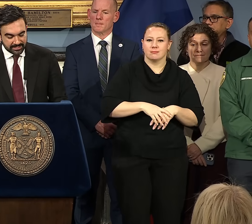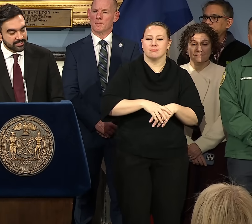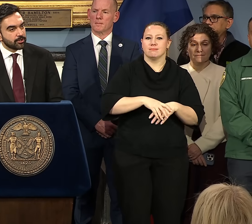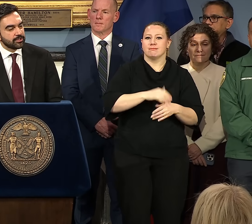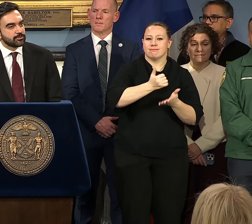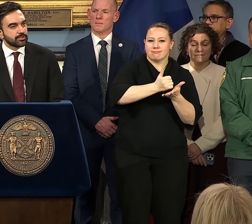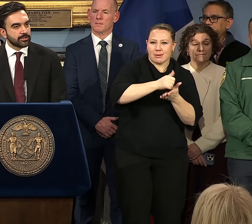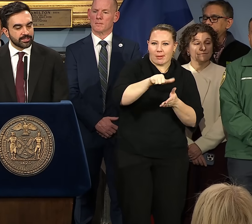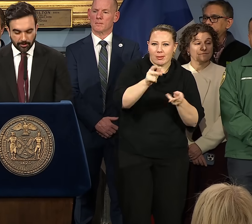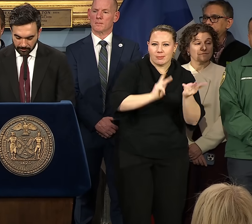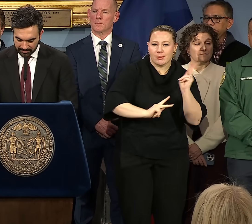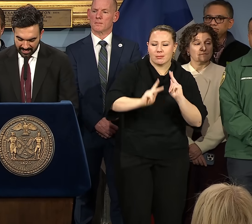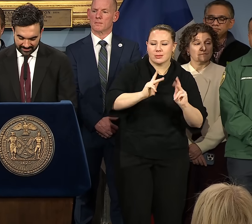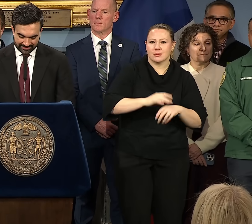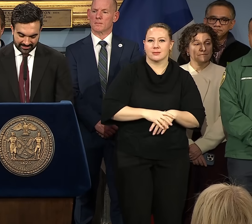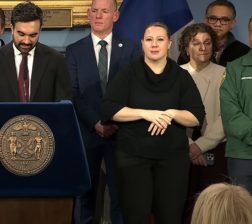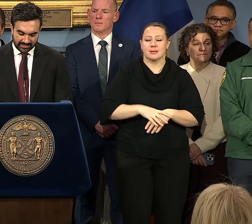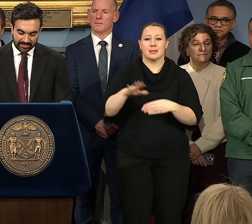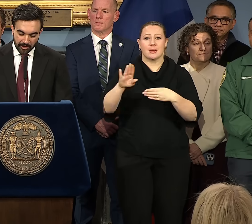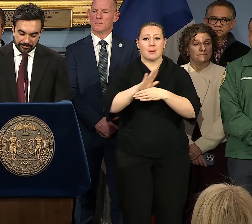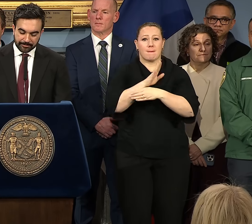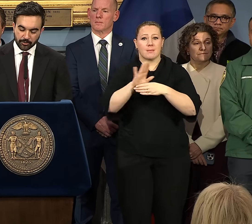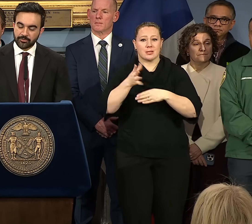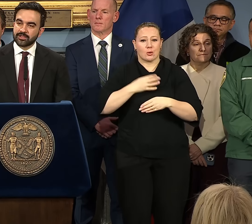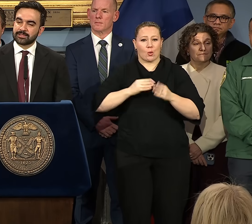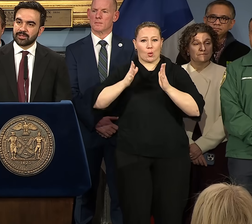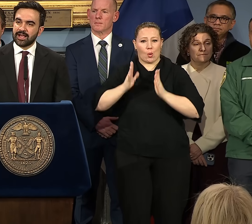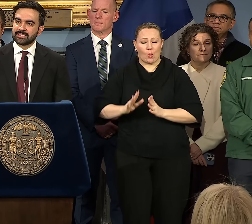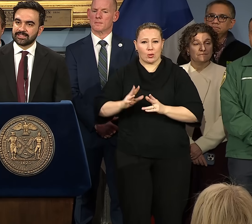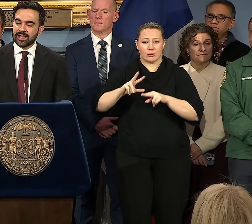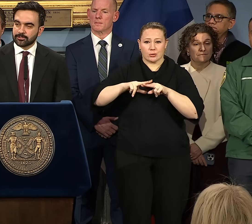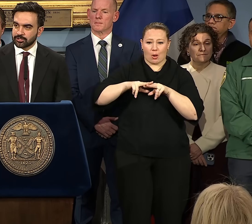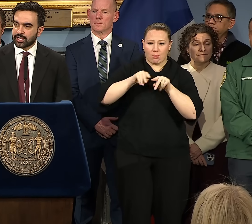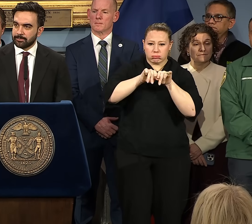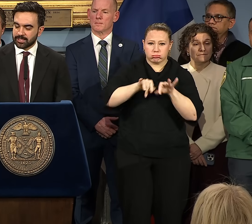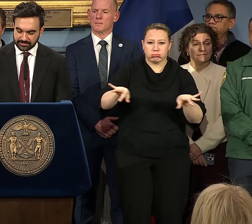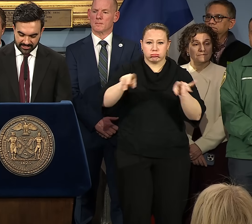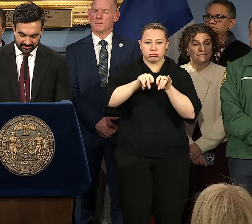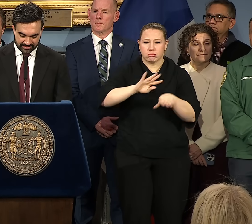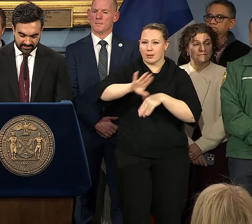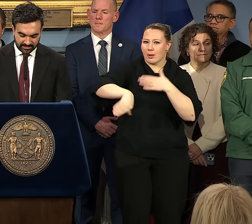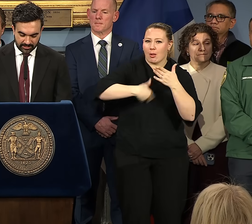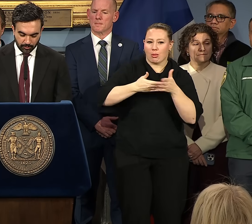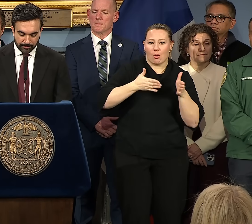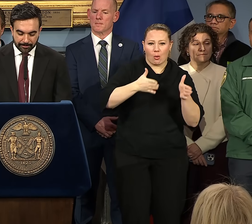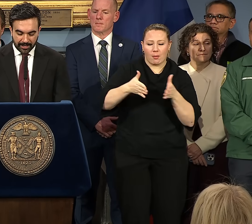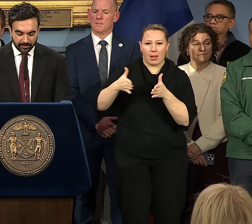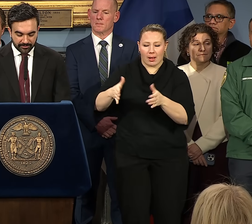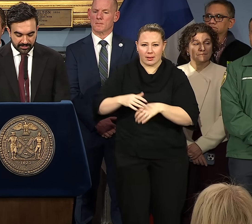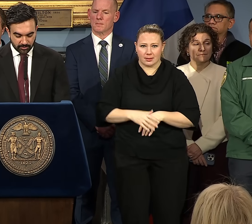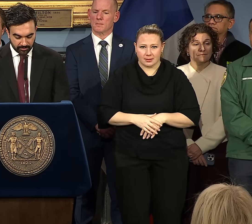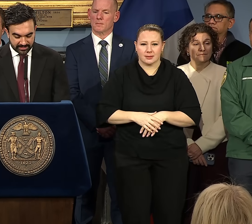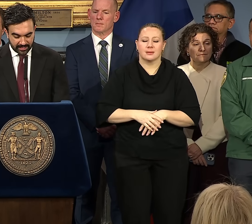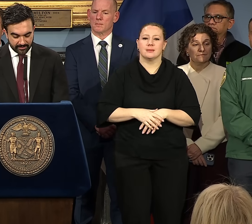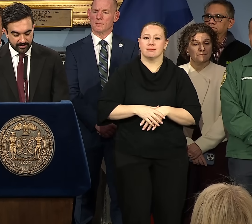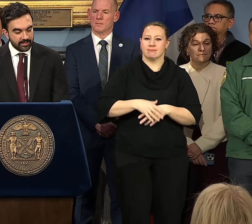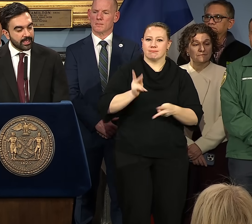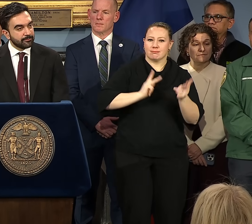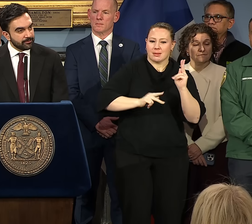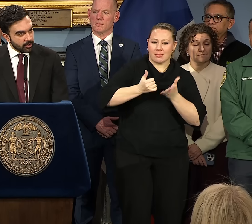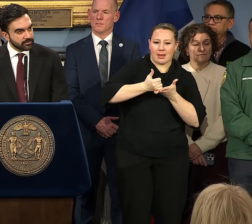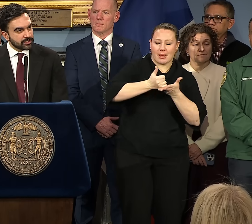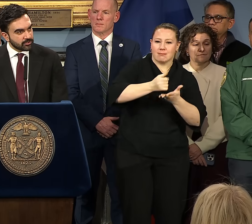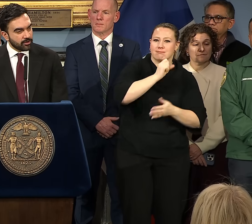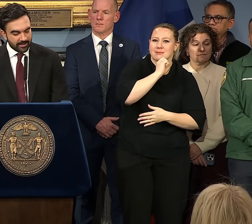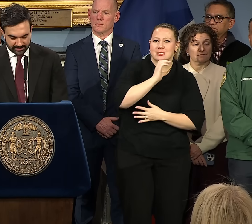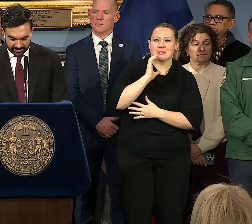The business owners who salted the whole block. The young people who brought supplies to the elderly couple upstairs. We prepared for this storm together, and